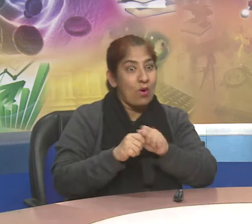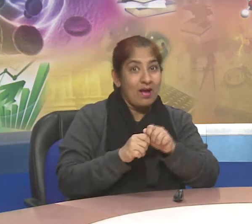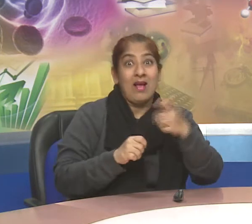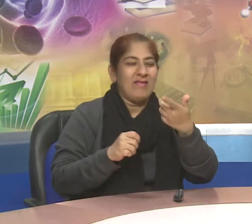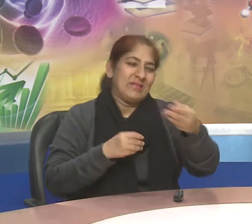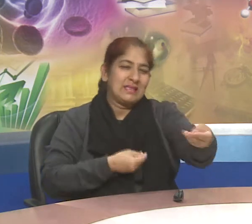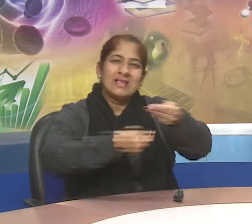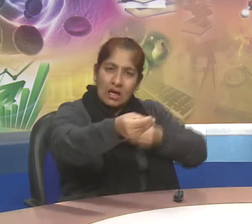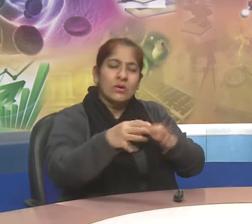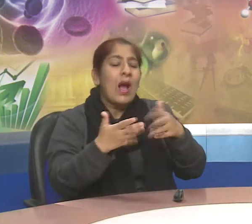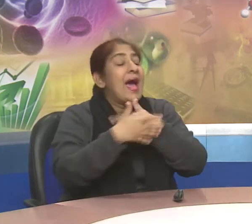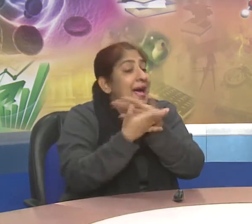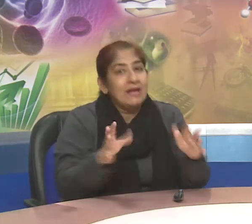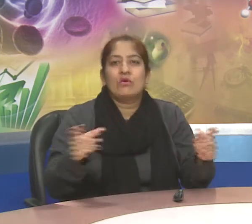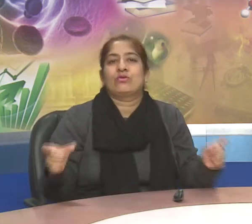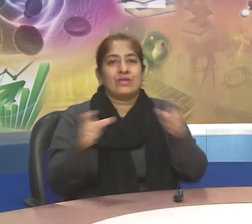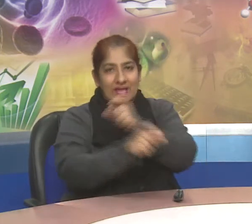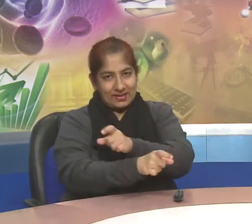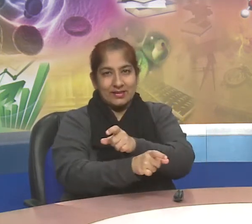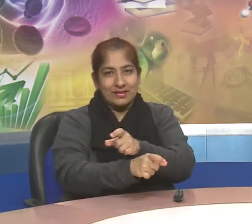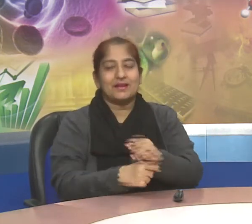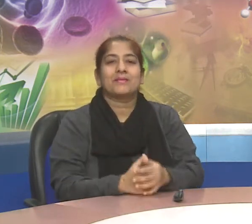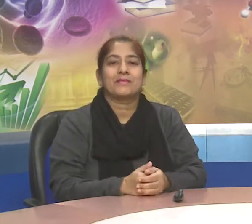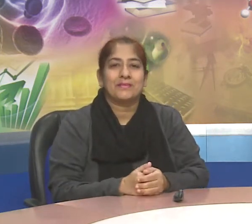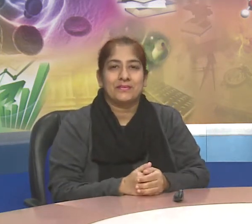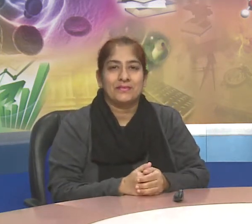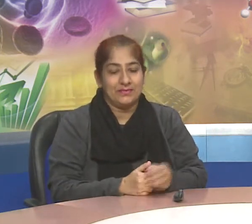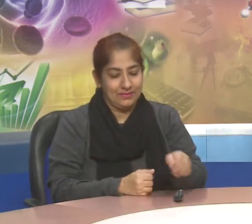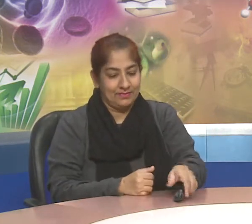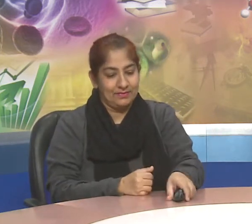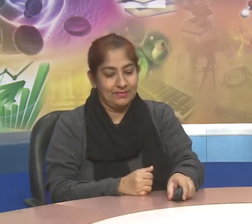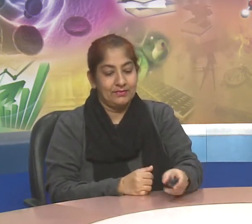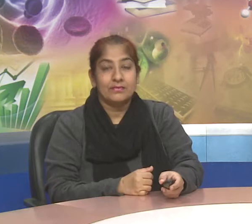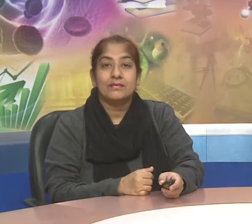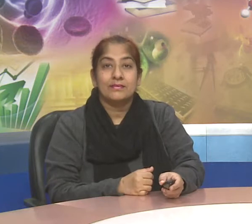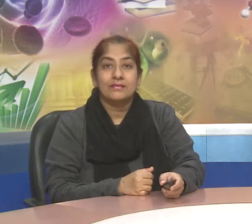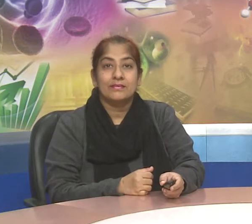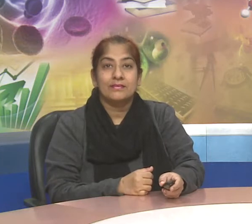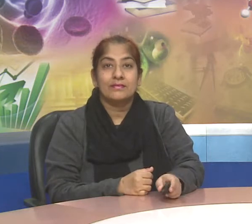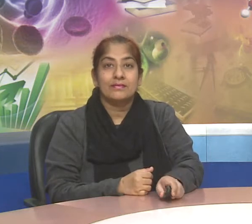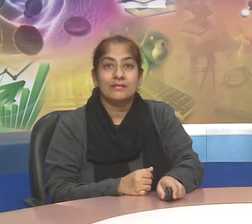Exchange. It means things to exchange. Anything we exchange.